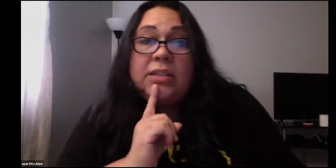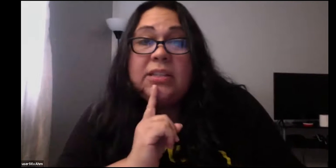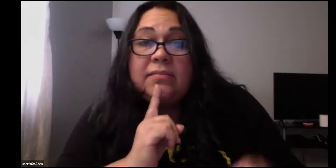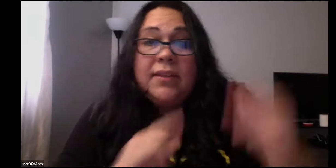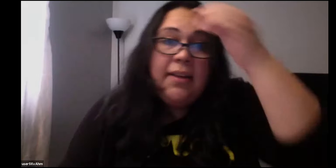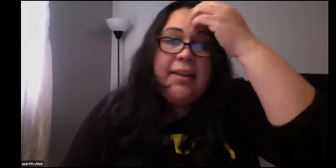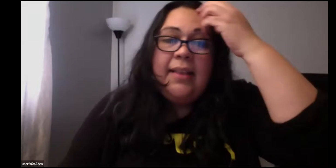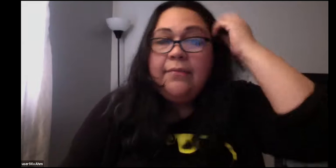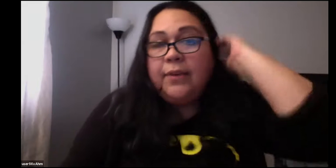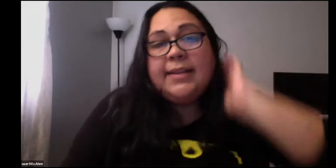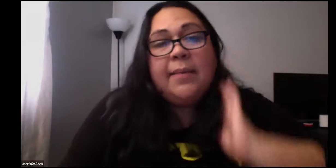person, like for example,